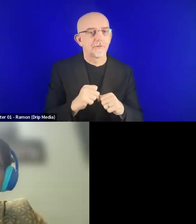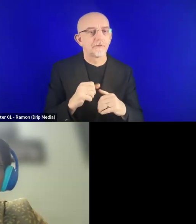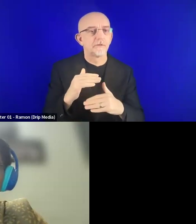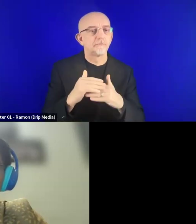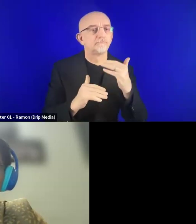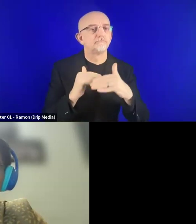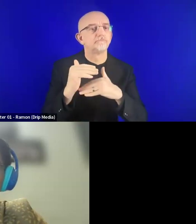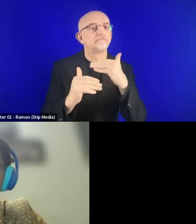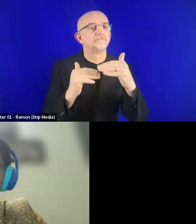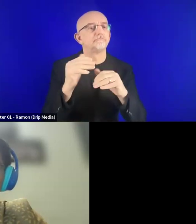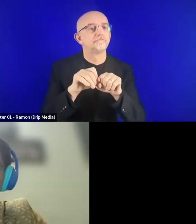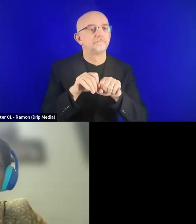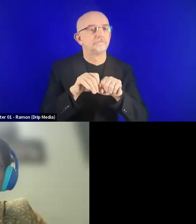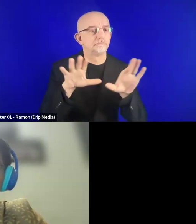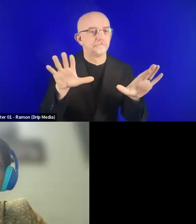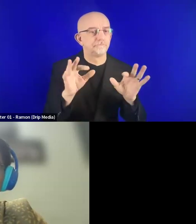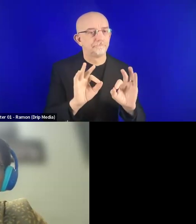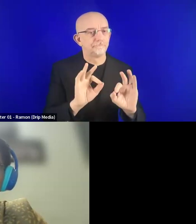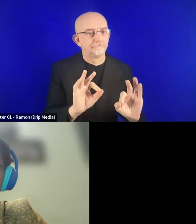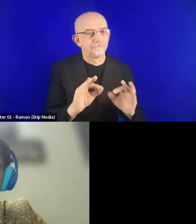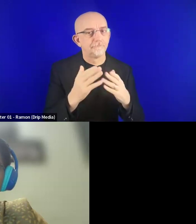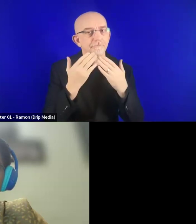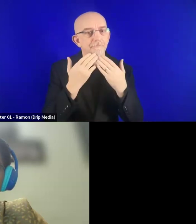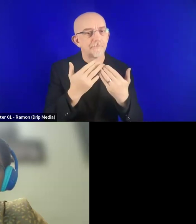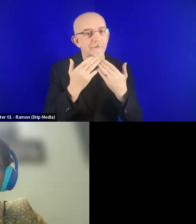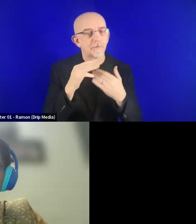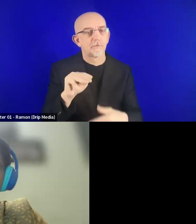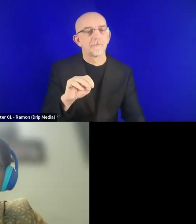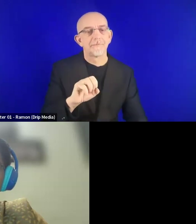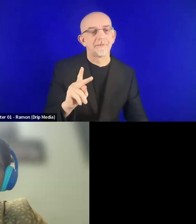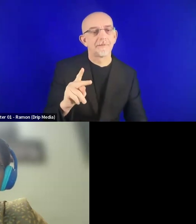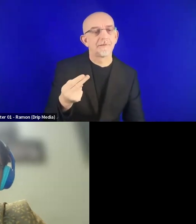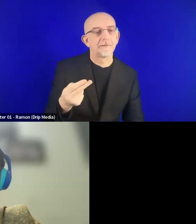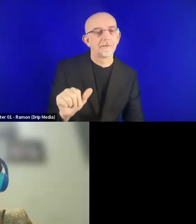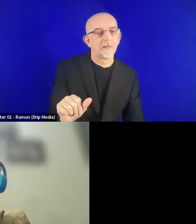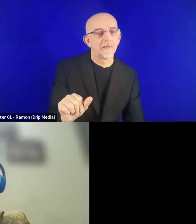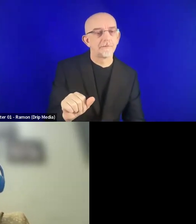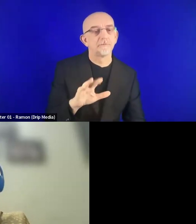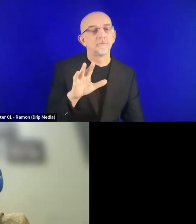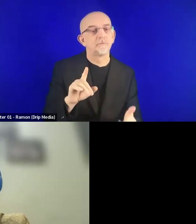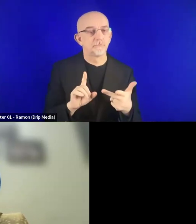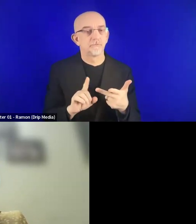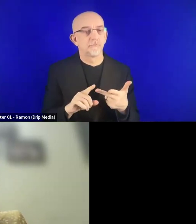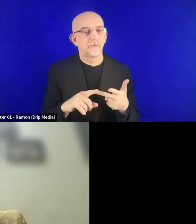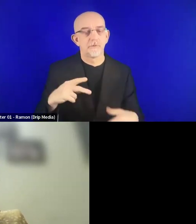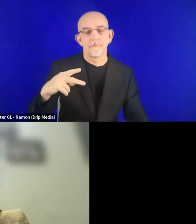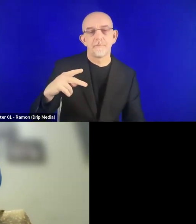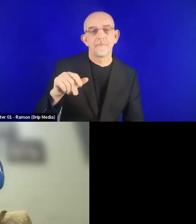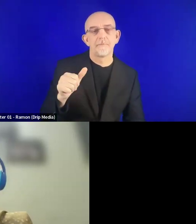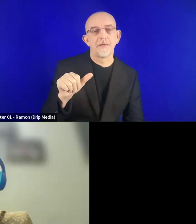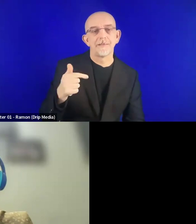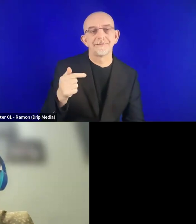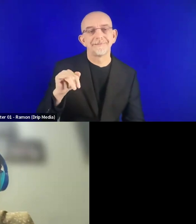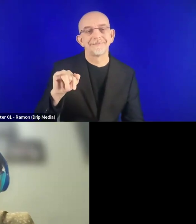discussant is Patience Ogolo-Dixon. So she's the co-founder of the Advocacy for Women with Disabilities initiative in